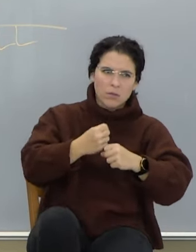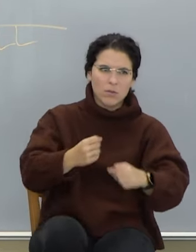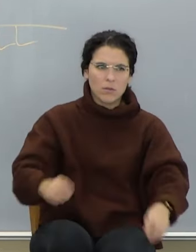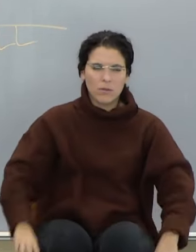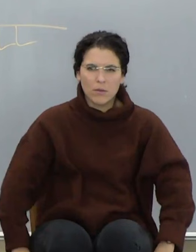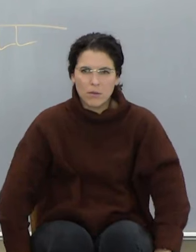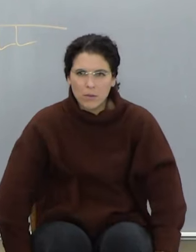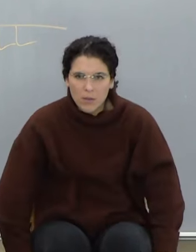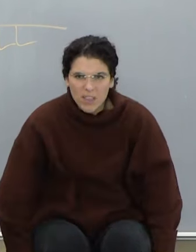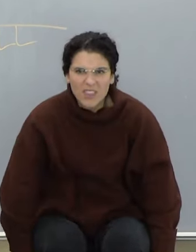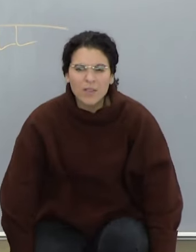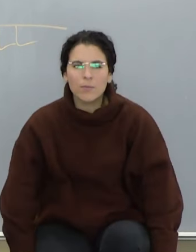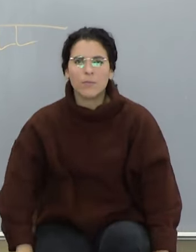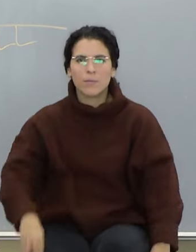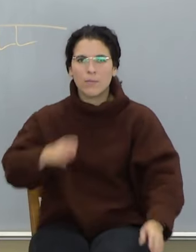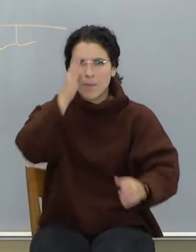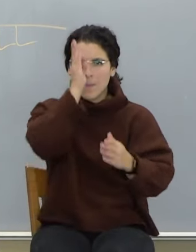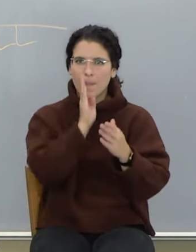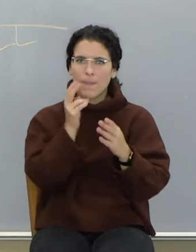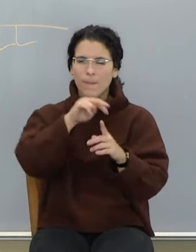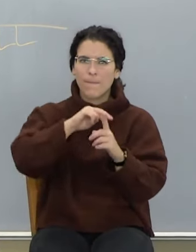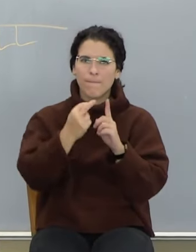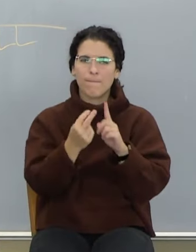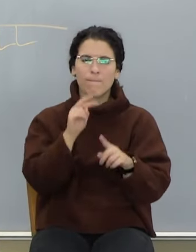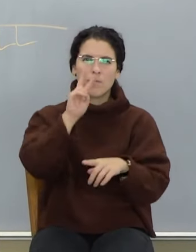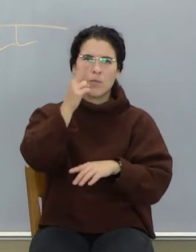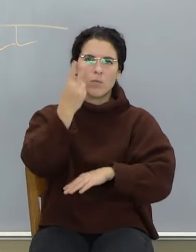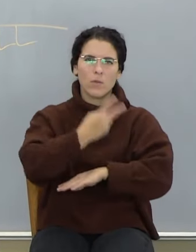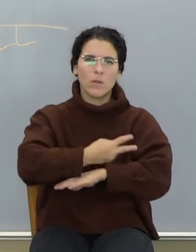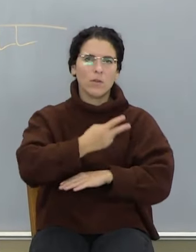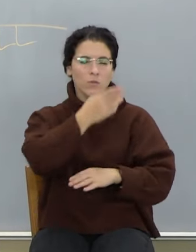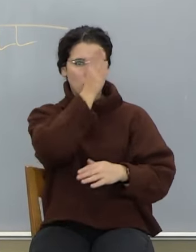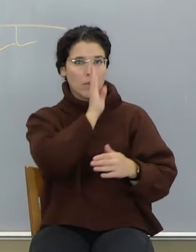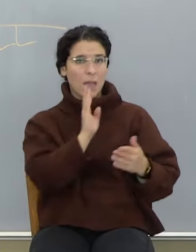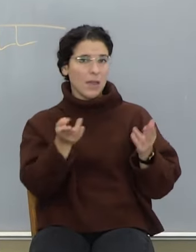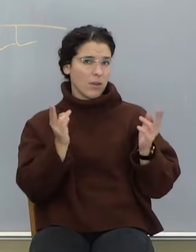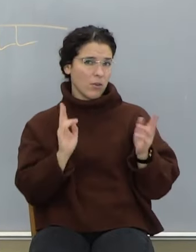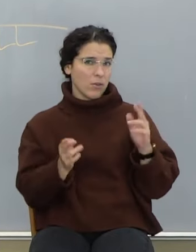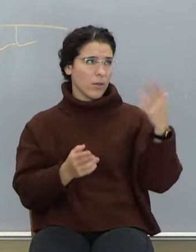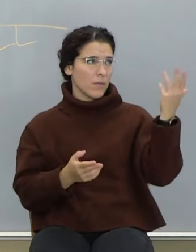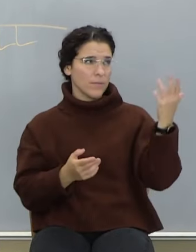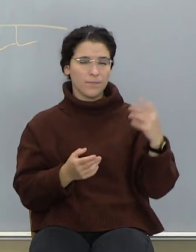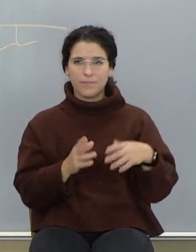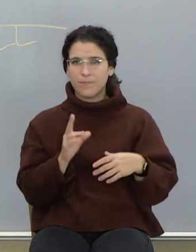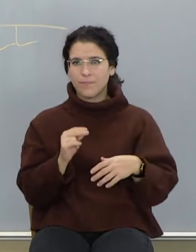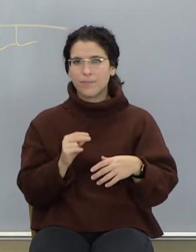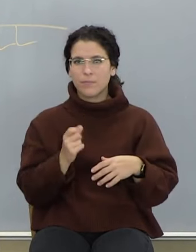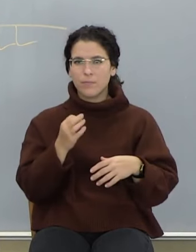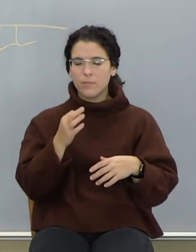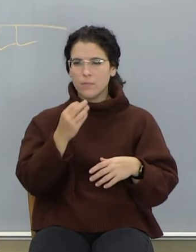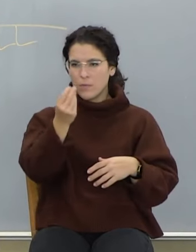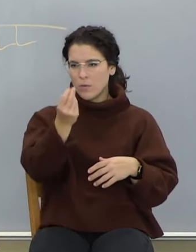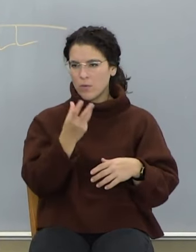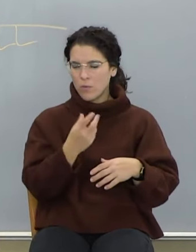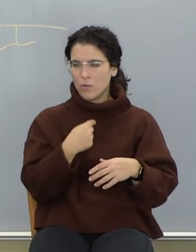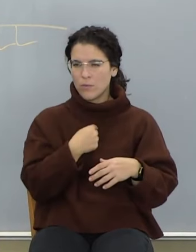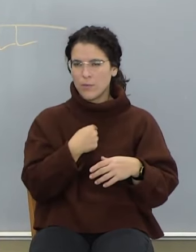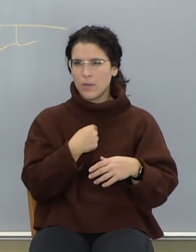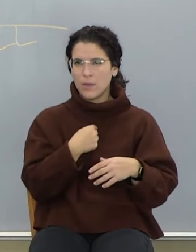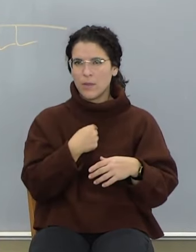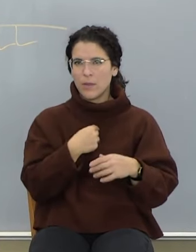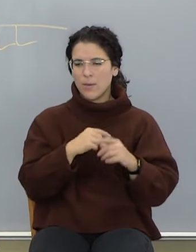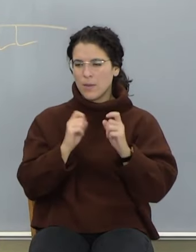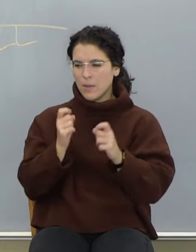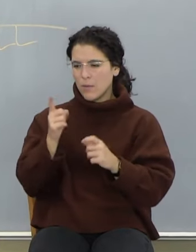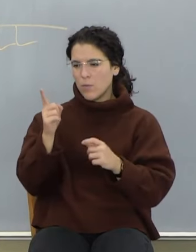From God's perspective, so is he in a rush? Now, if you told me, you know, I'm going to